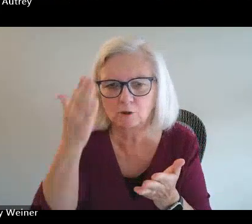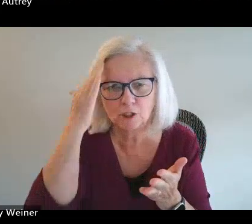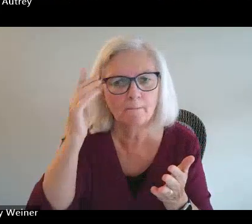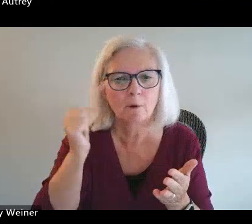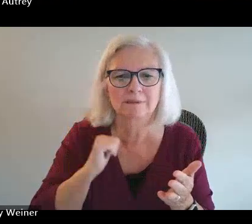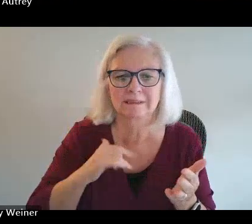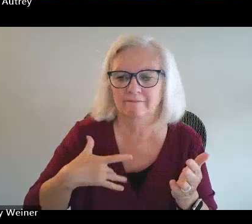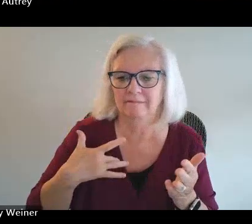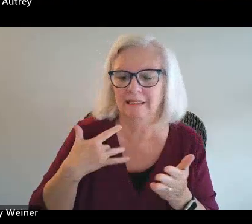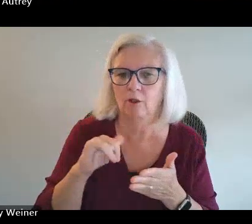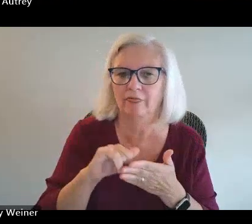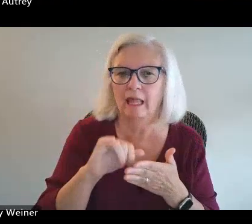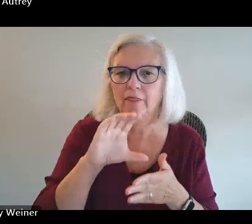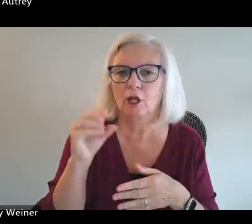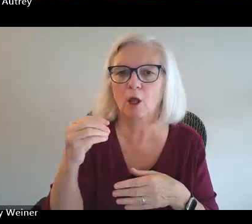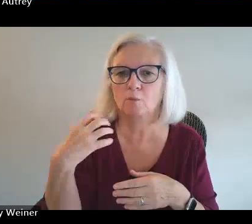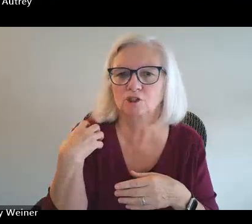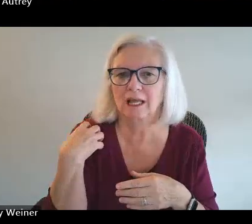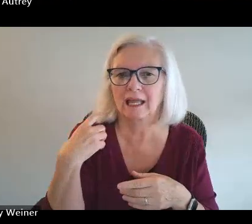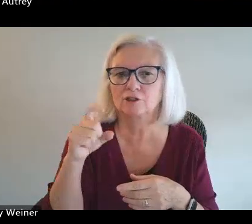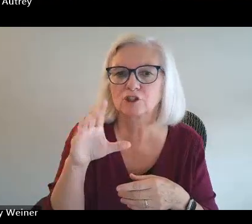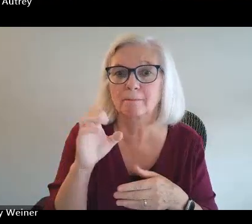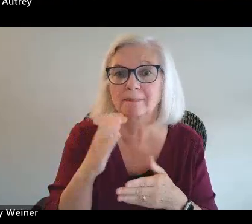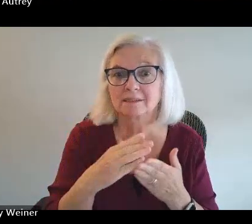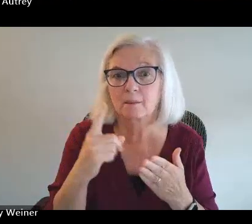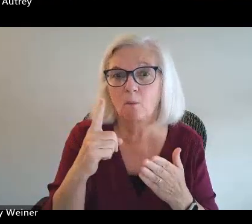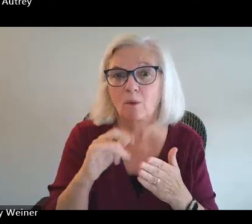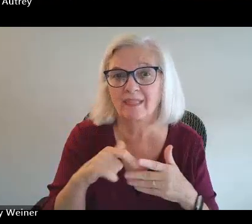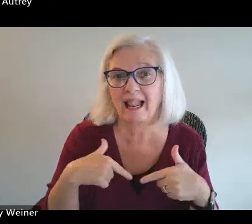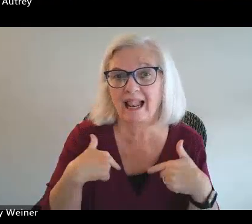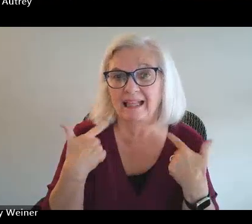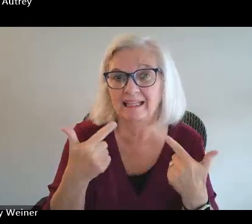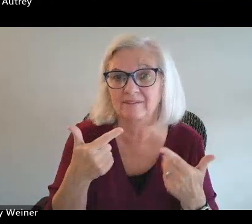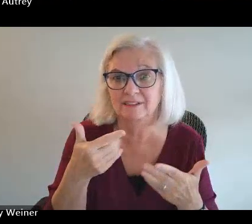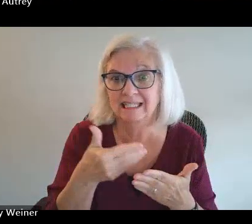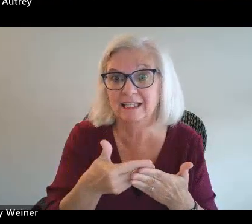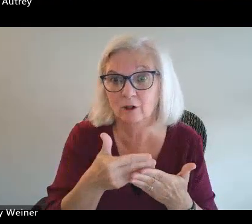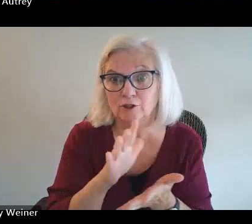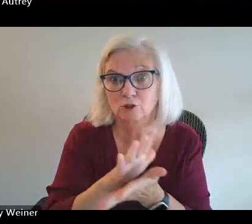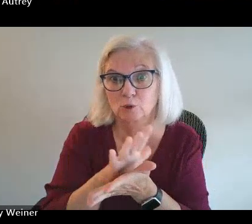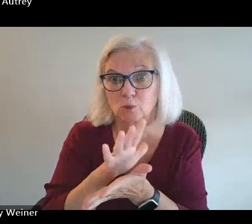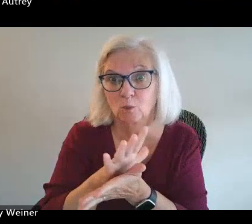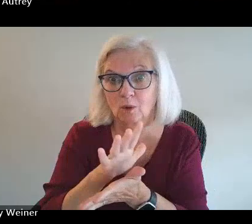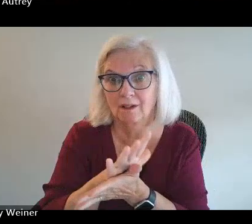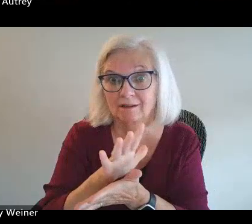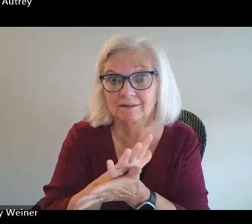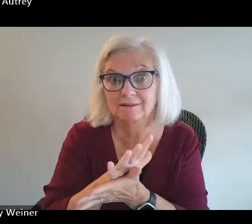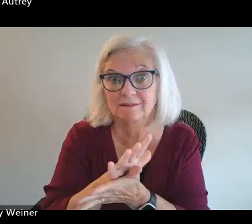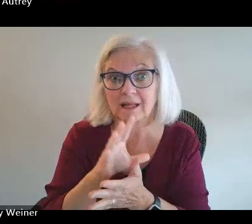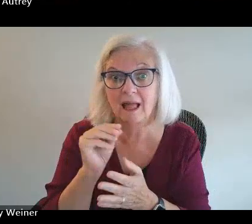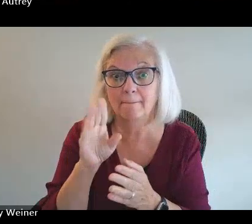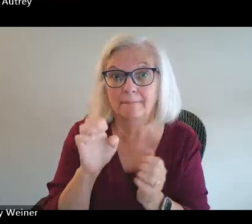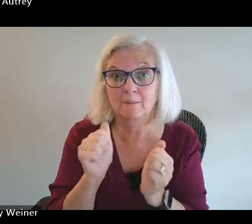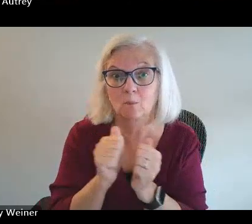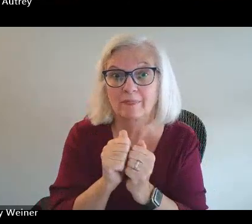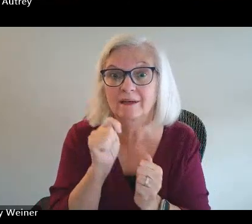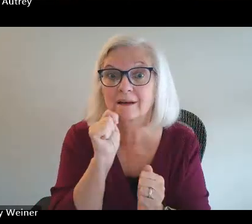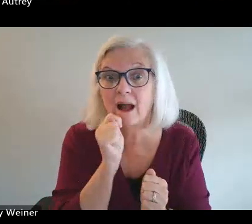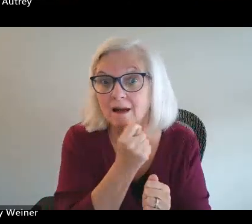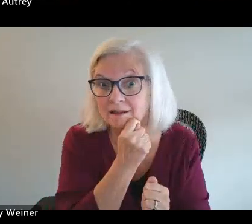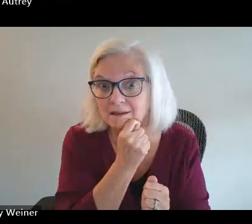running. And just let you all know that because I feel like as vice chair, someone who lives closer to